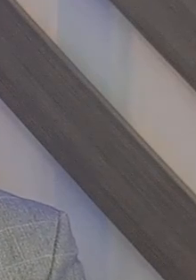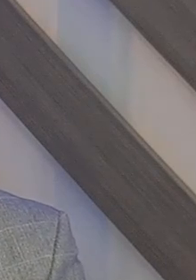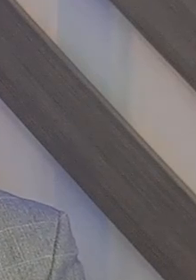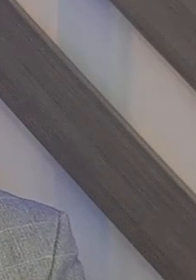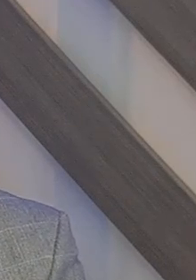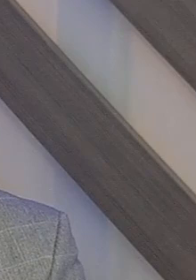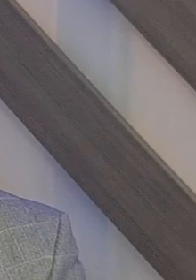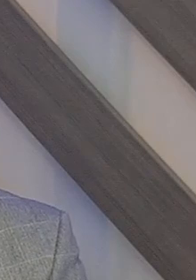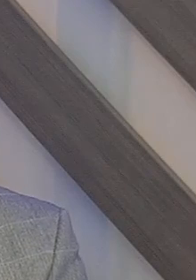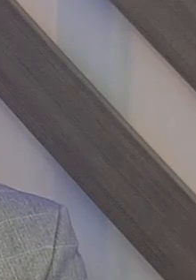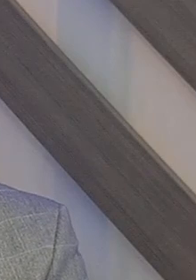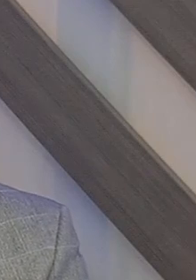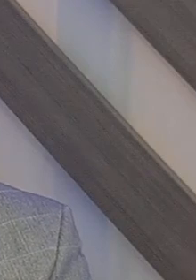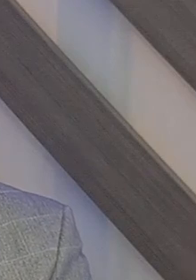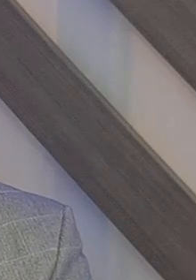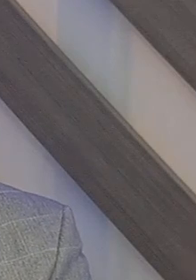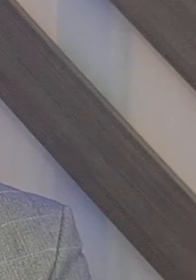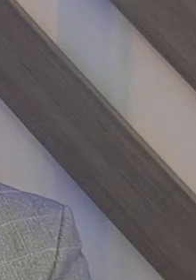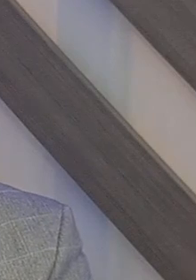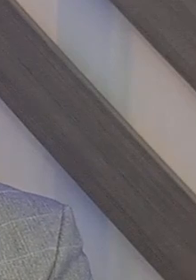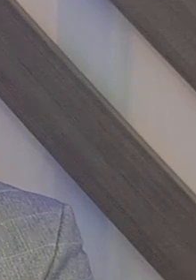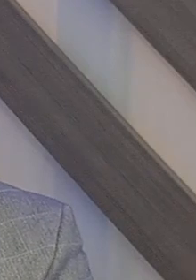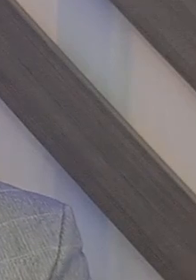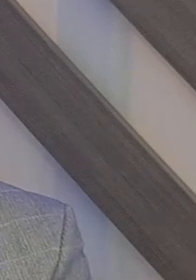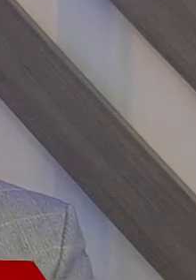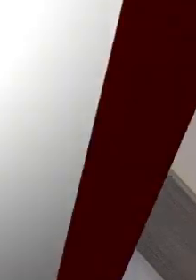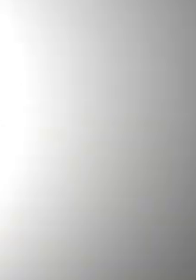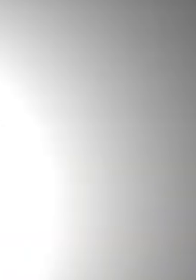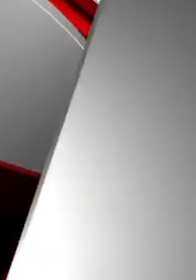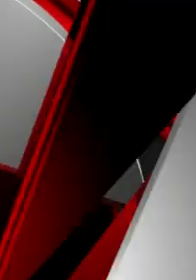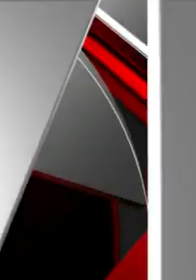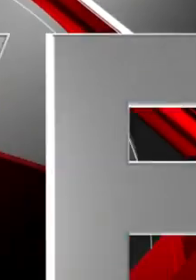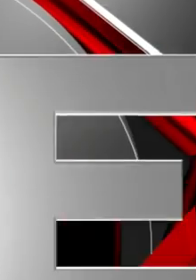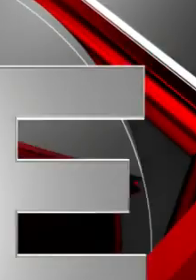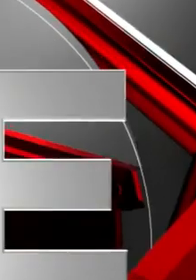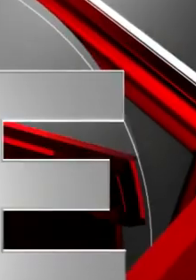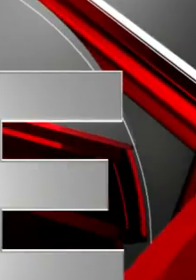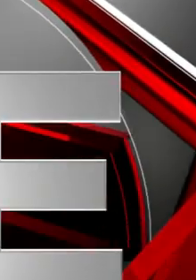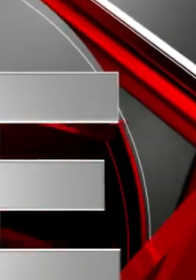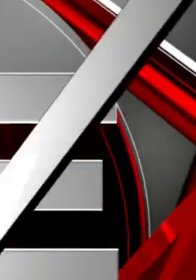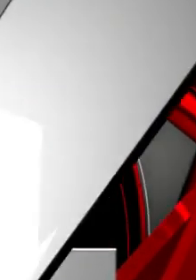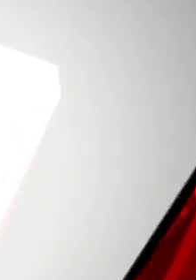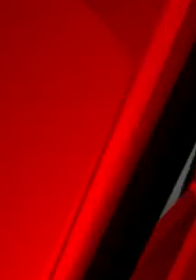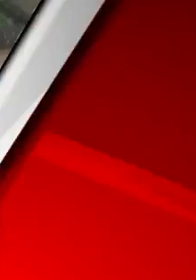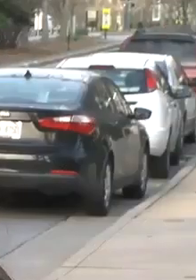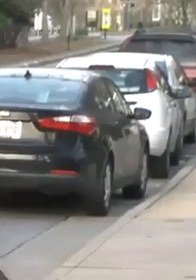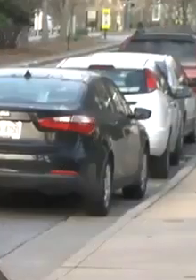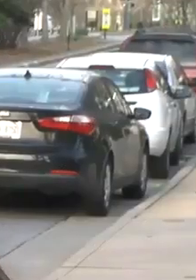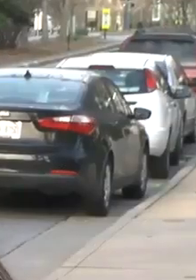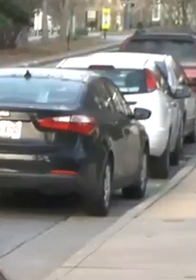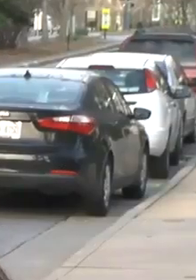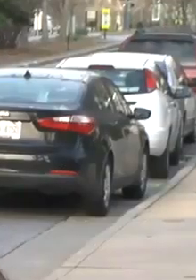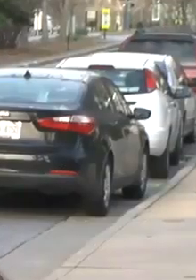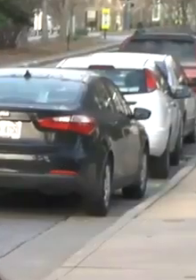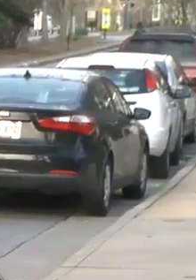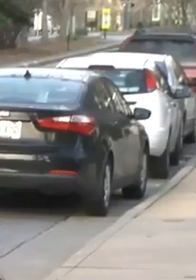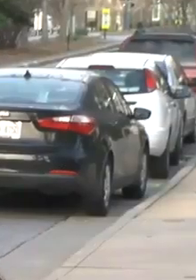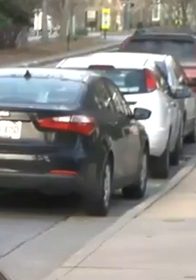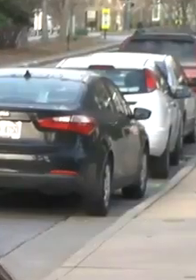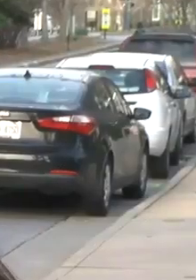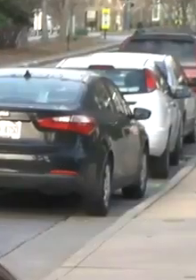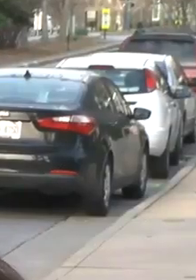few exceptions, though. Fox Carolina's Michelle Zhu is live in Buncombe County with more on what leaders are telling residents. Michelle.